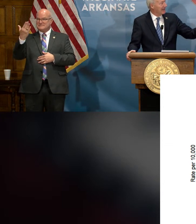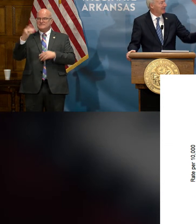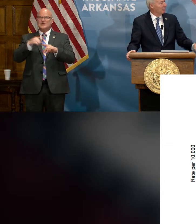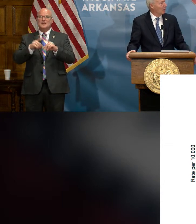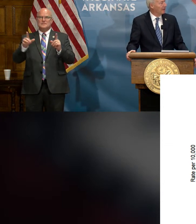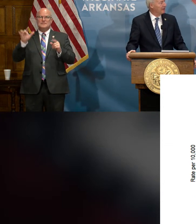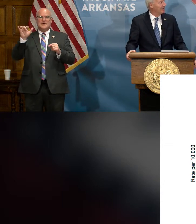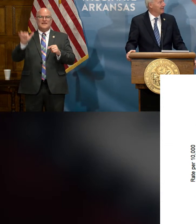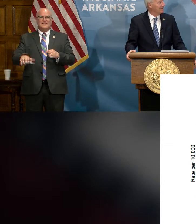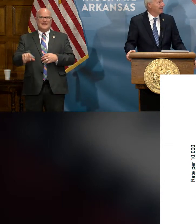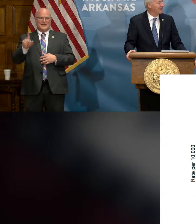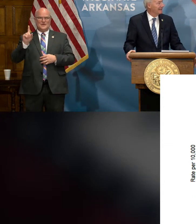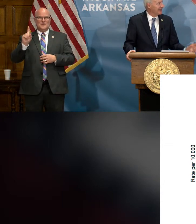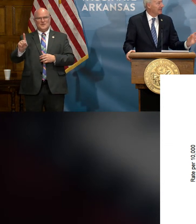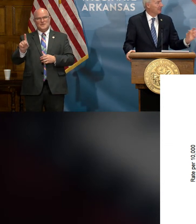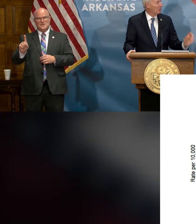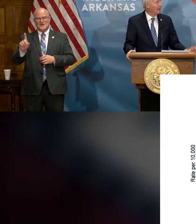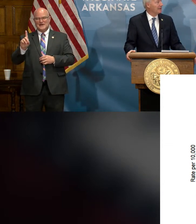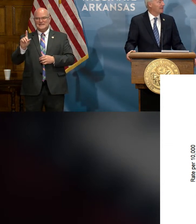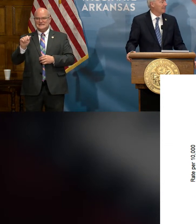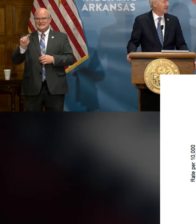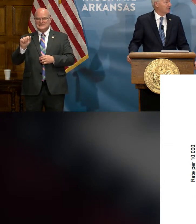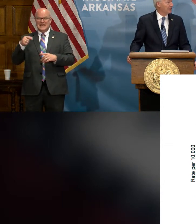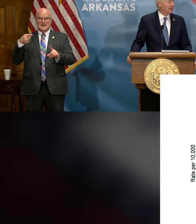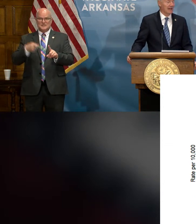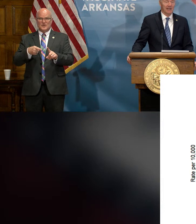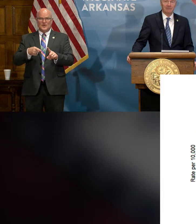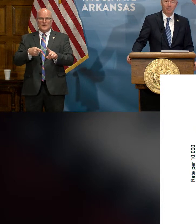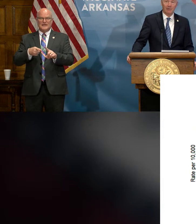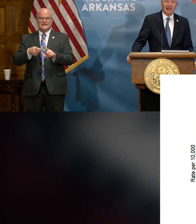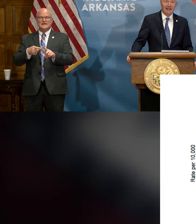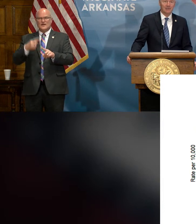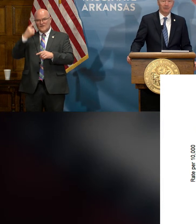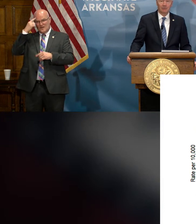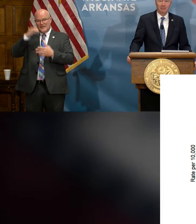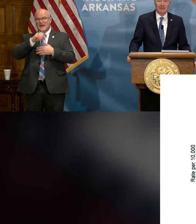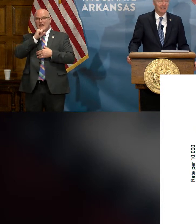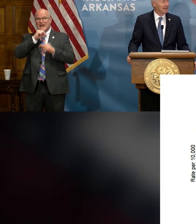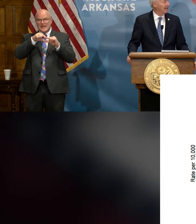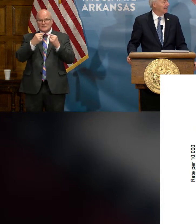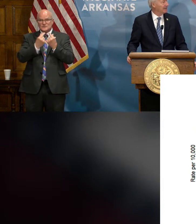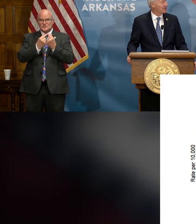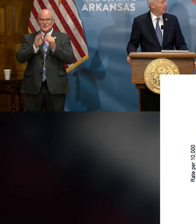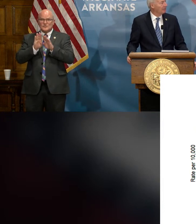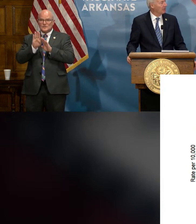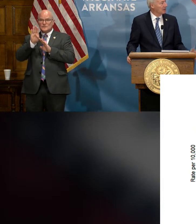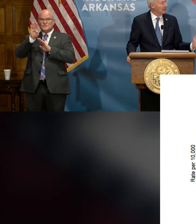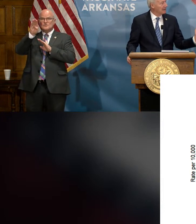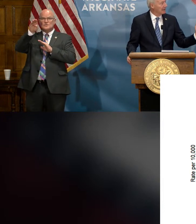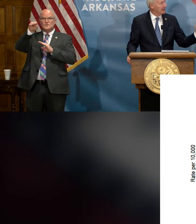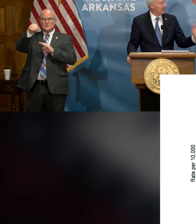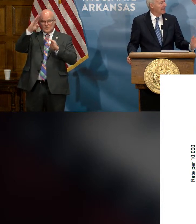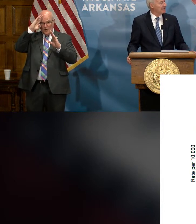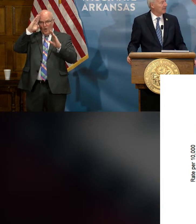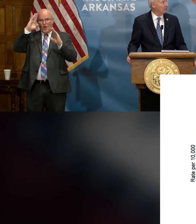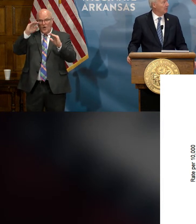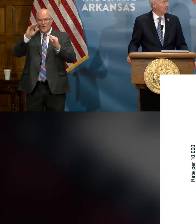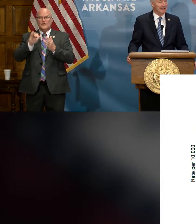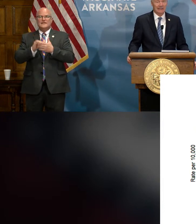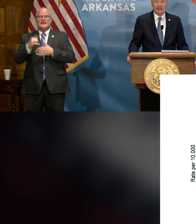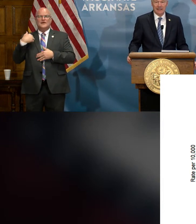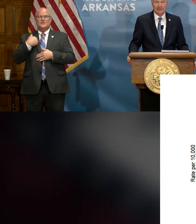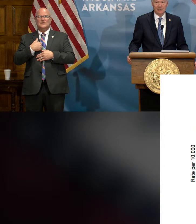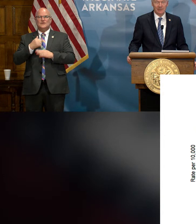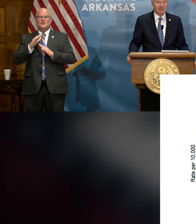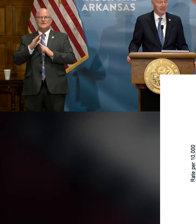but that one data point of the trend line for that age group is hopeful that we